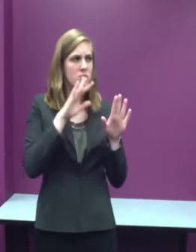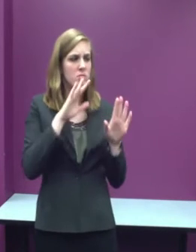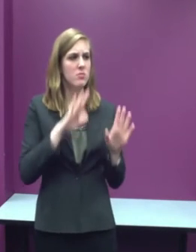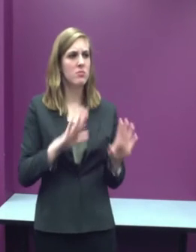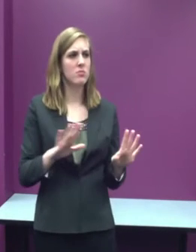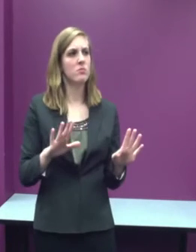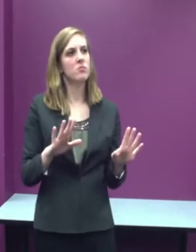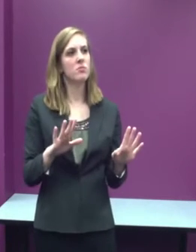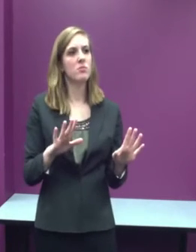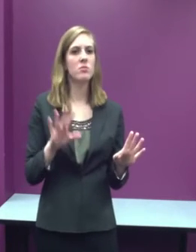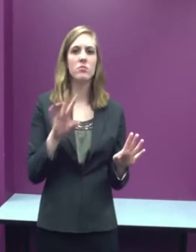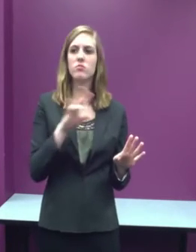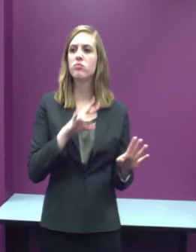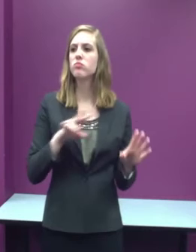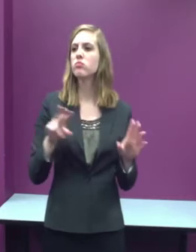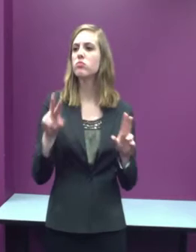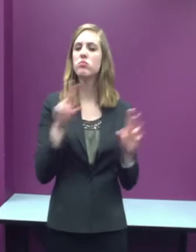make an accurate new map of the West.